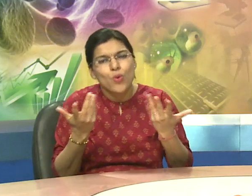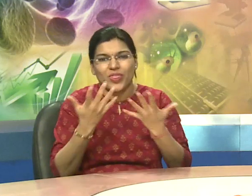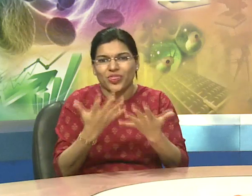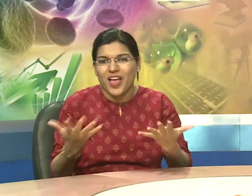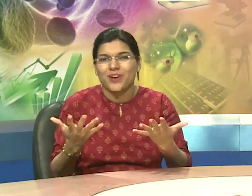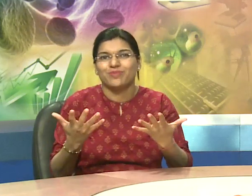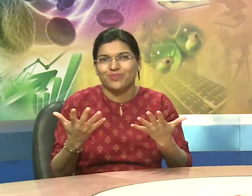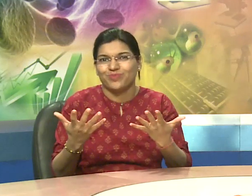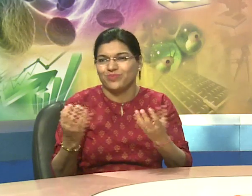save them.